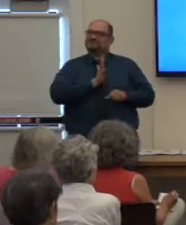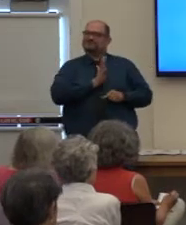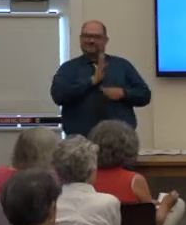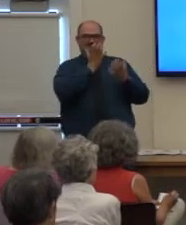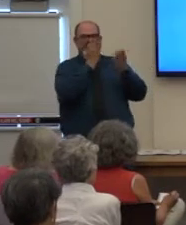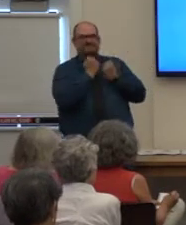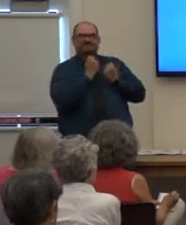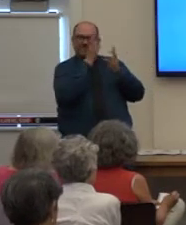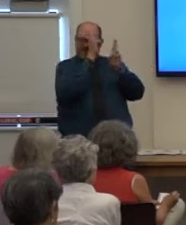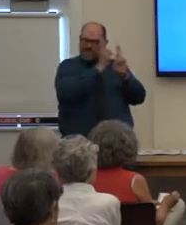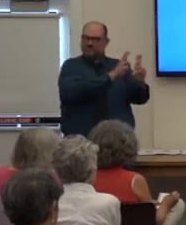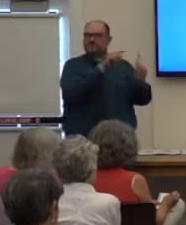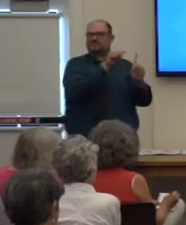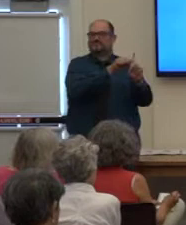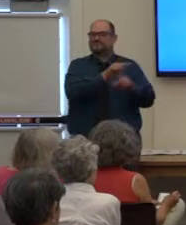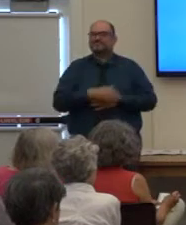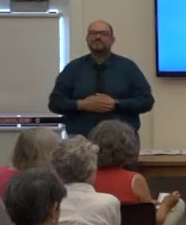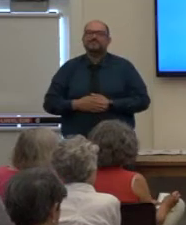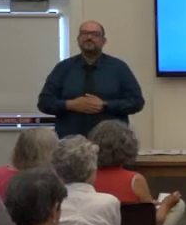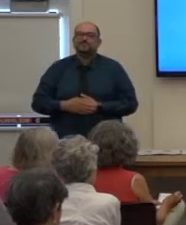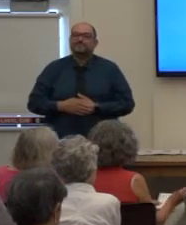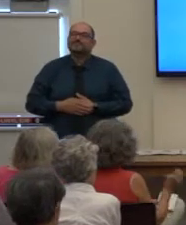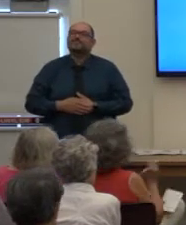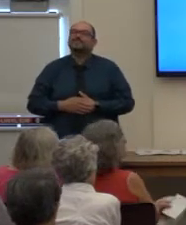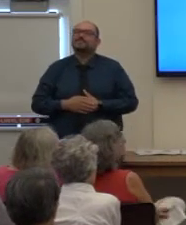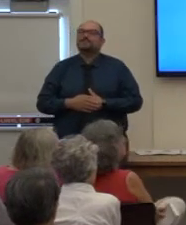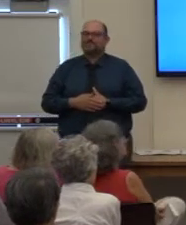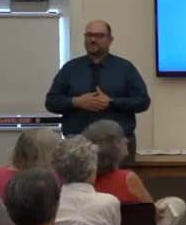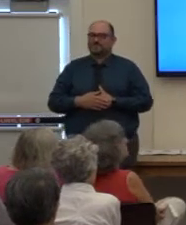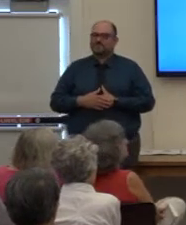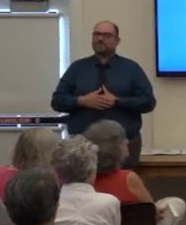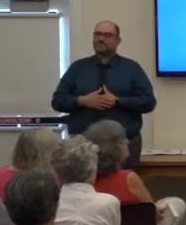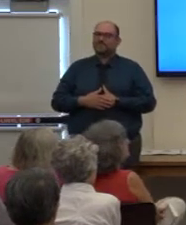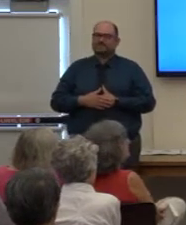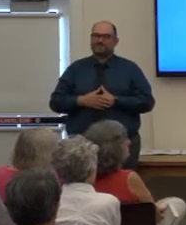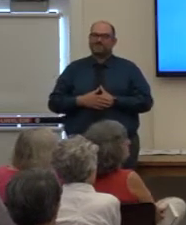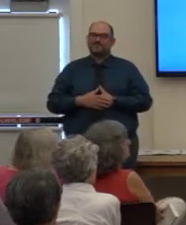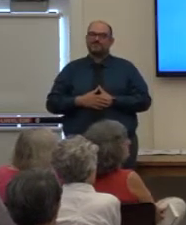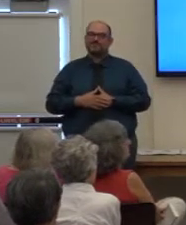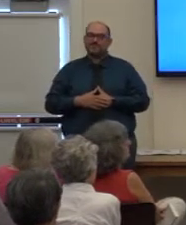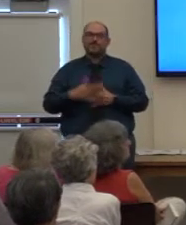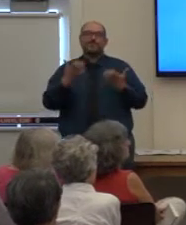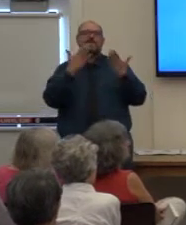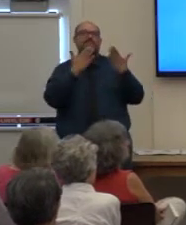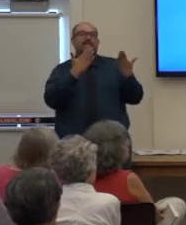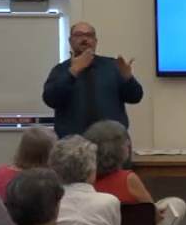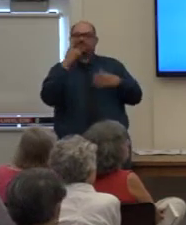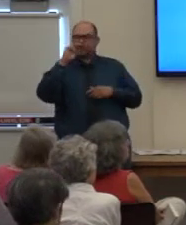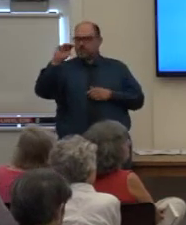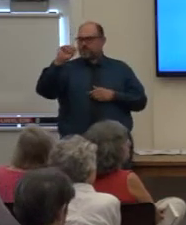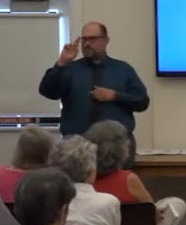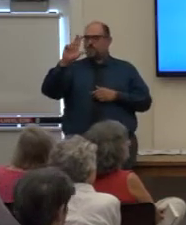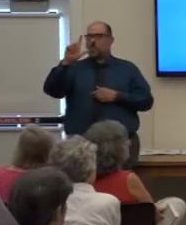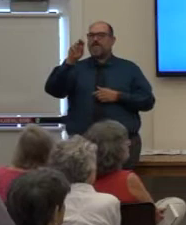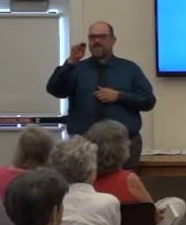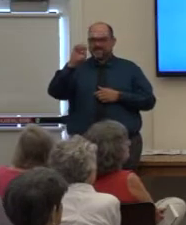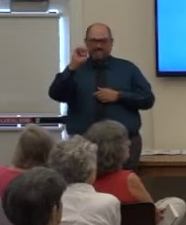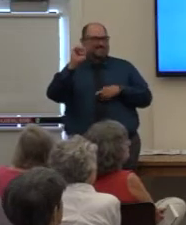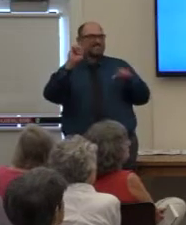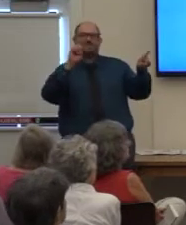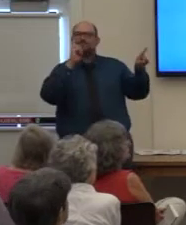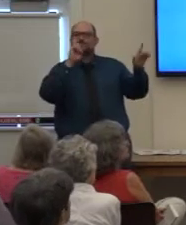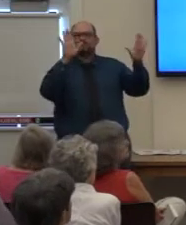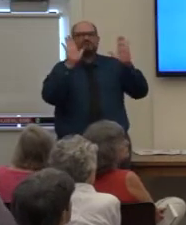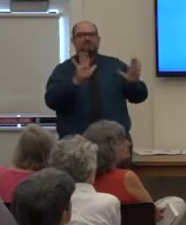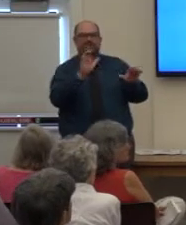adult program coordinator, Marlon Sigelman, who put this all together, did a fabulous job. And so Marlon is now going to